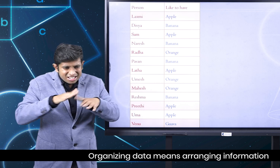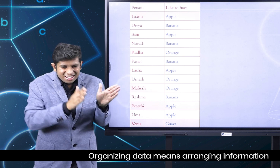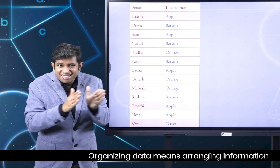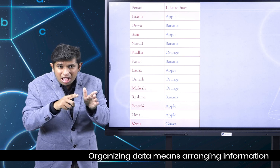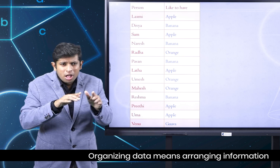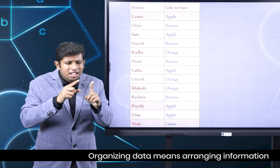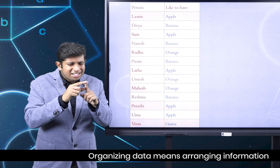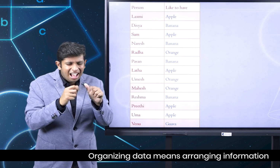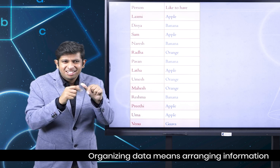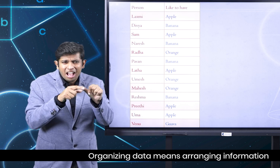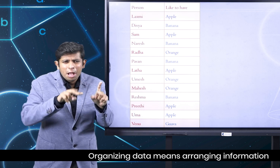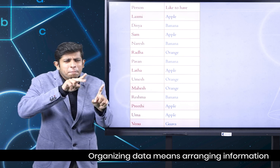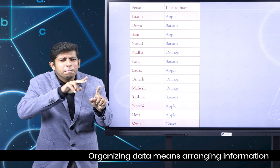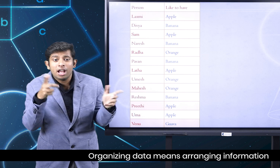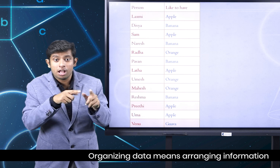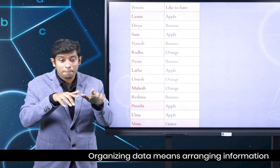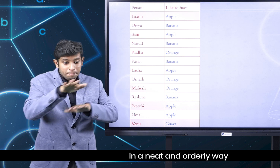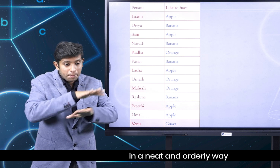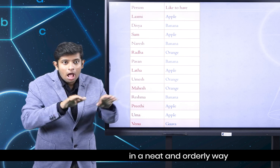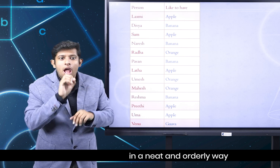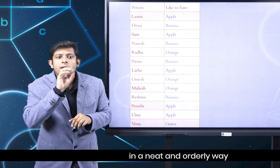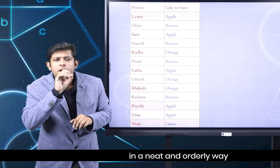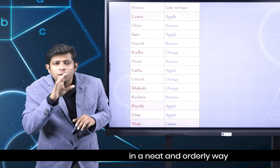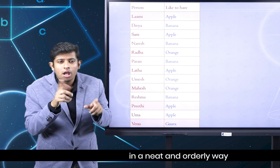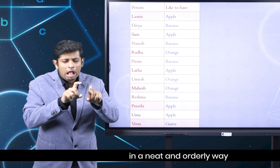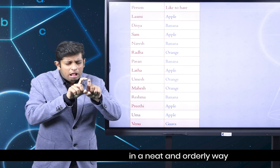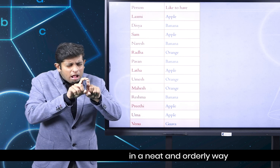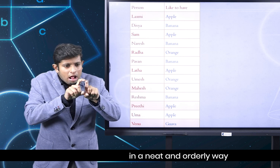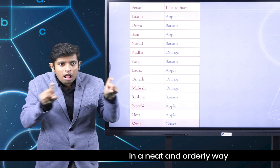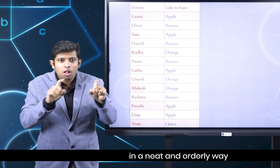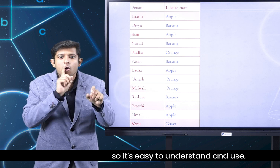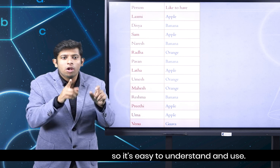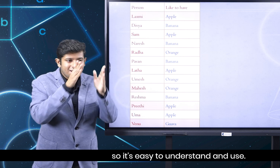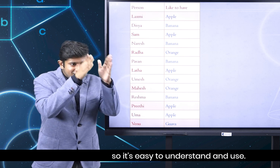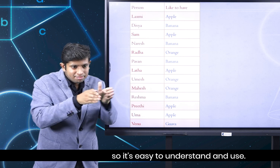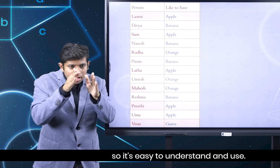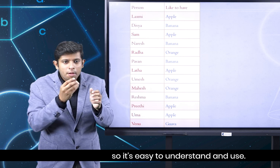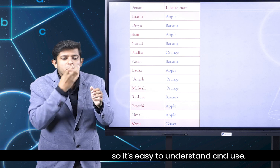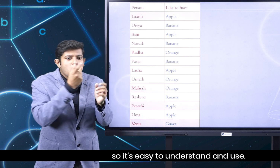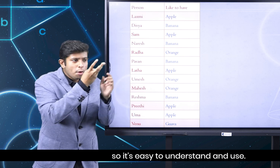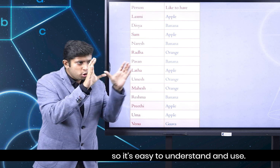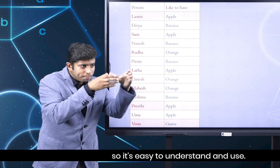Organizing data means arranging information in a neat and orderly way so it's easy to understand and